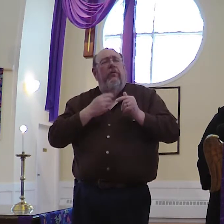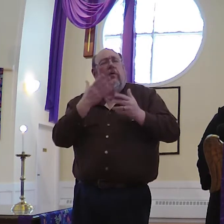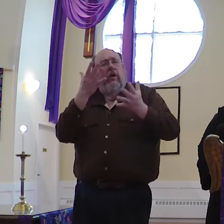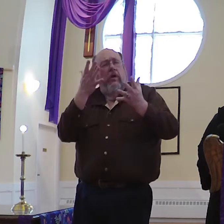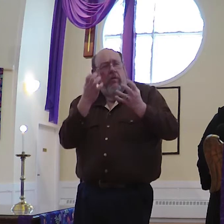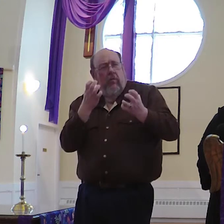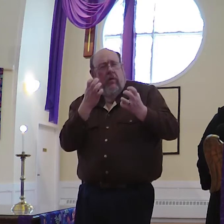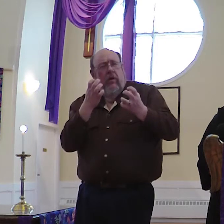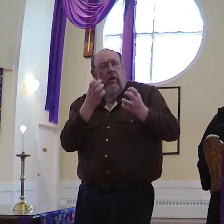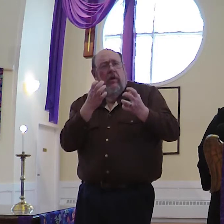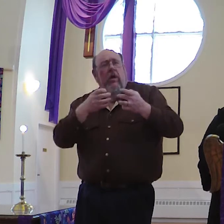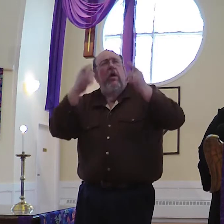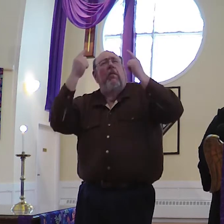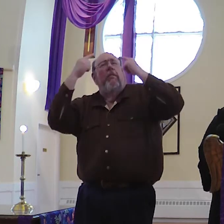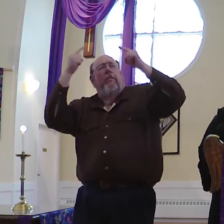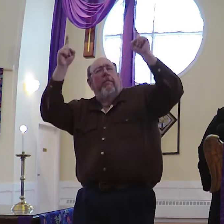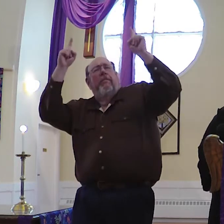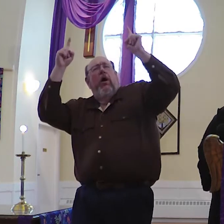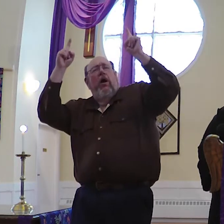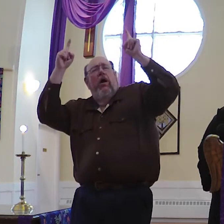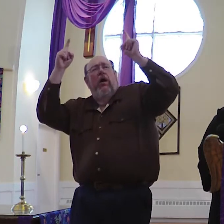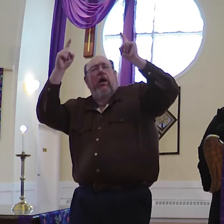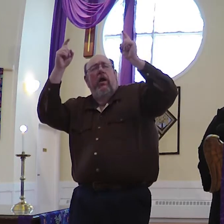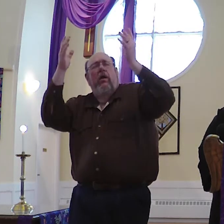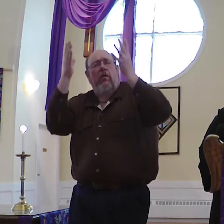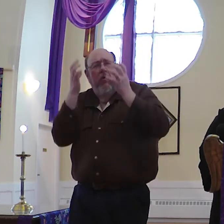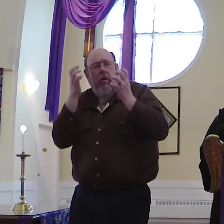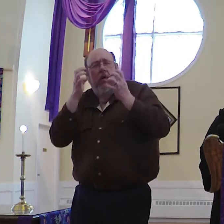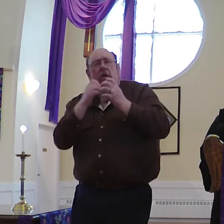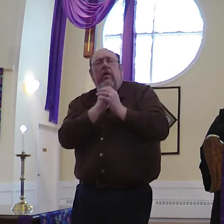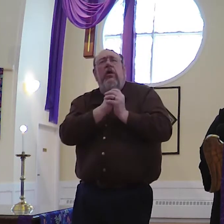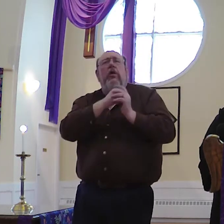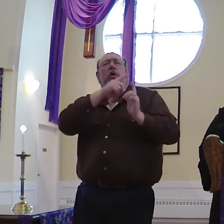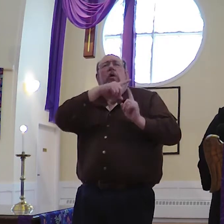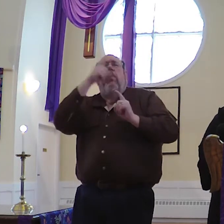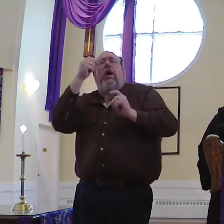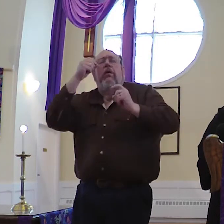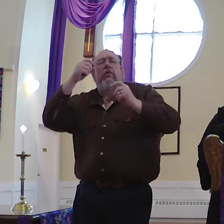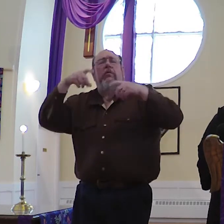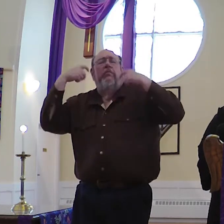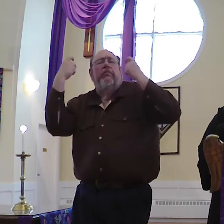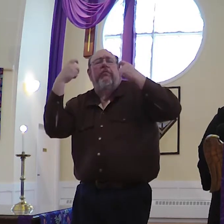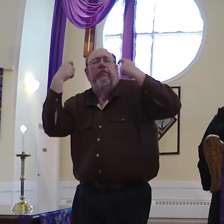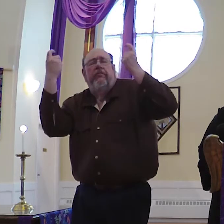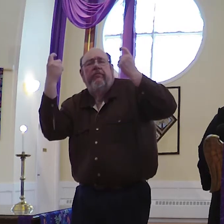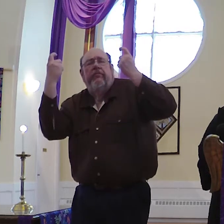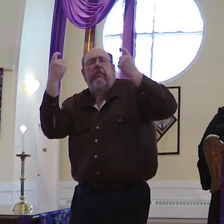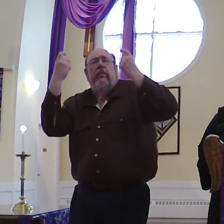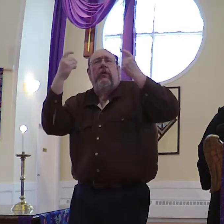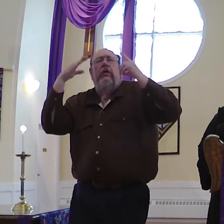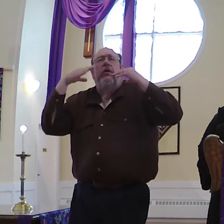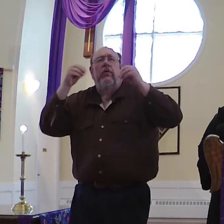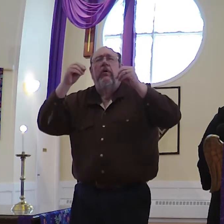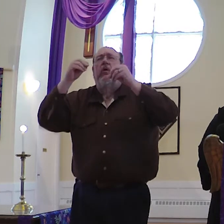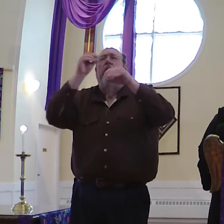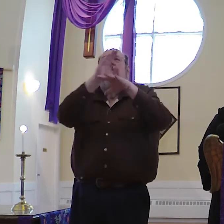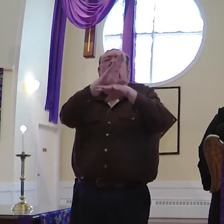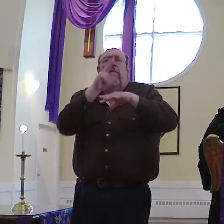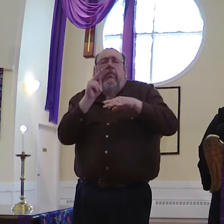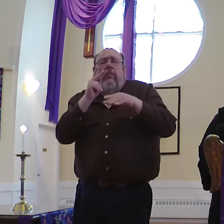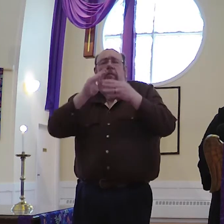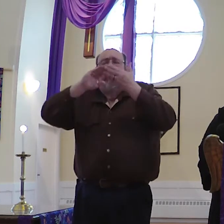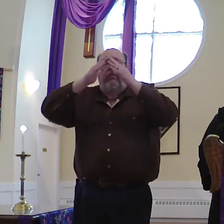and accomplishes what I intend. Yes, you will go out with celebration and you will be brought back in